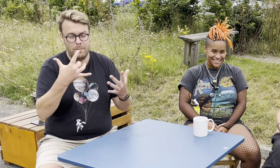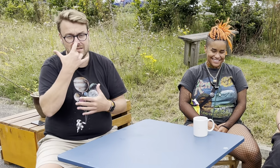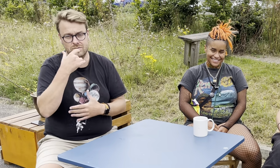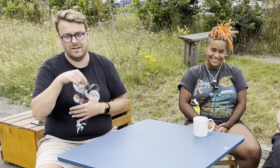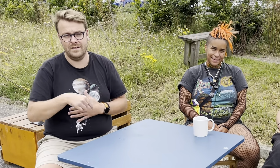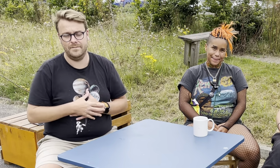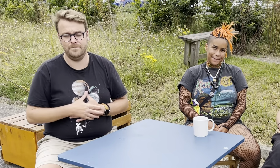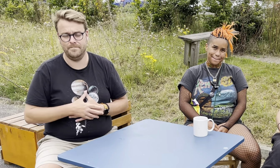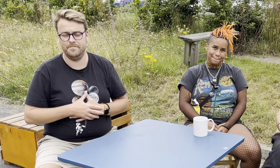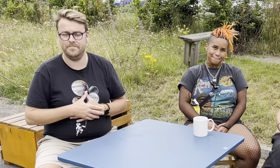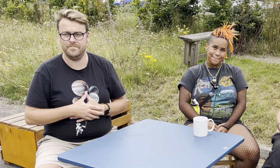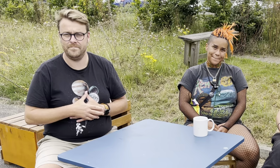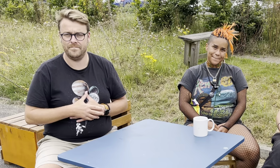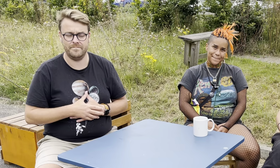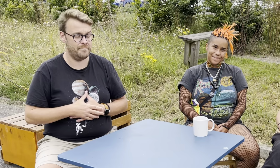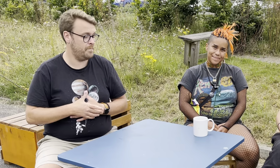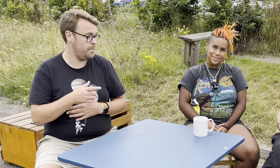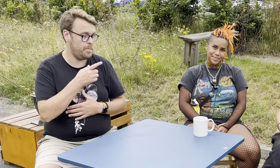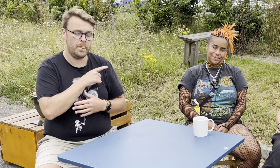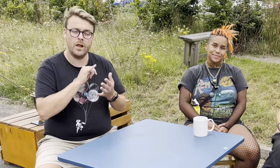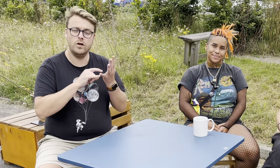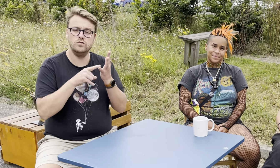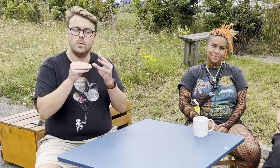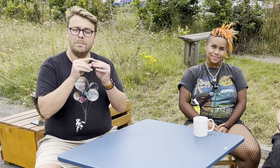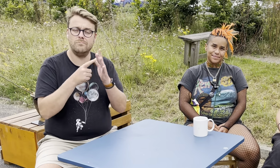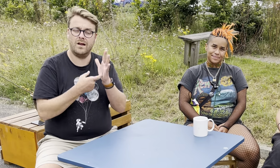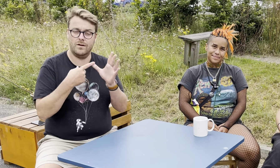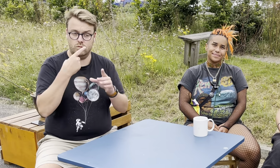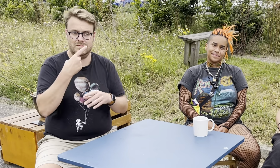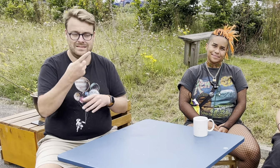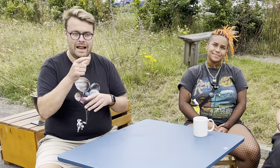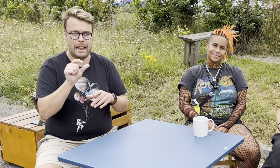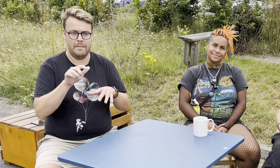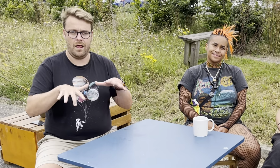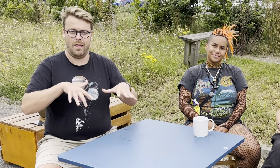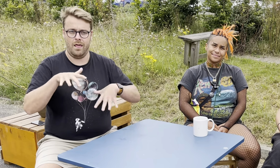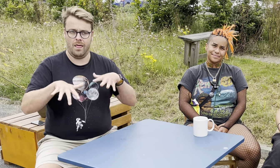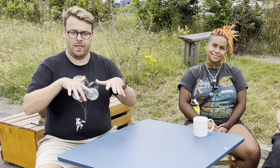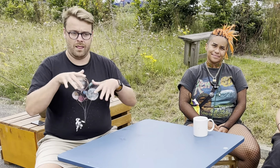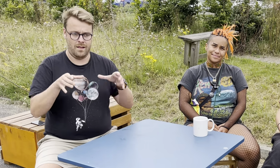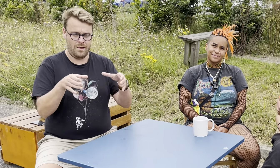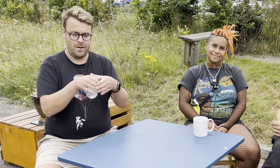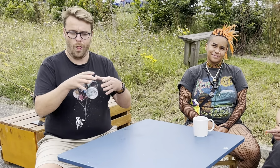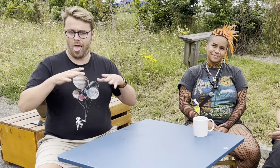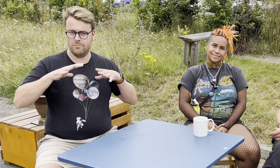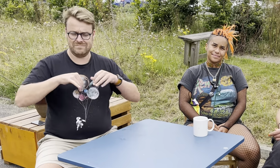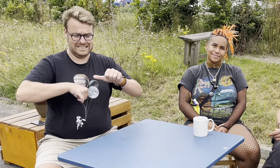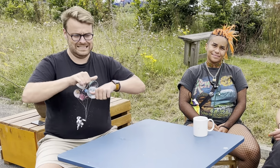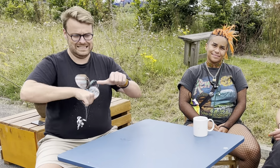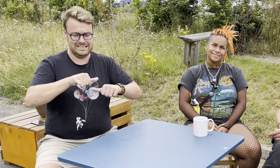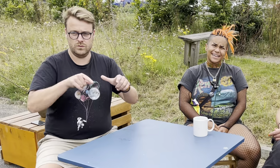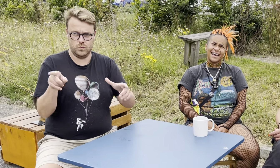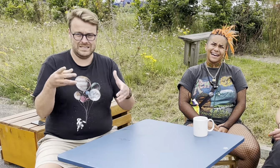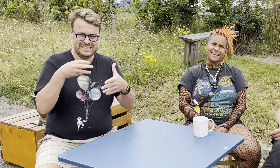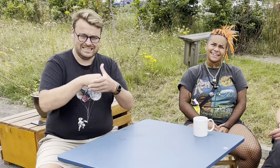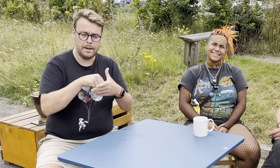And Subira, you said it was daunting coming into this world that was already kind of in process, but at the same time we sort of started afresh this week. Yeah. And it was so